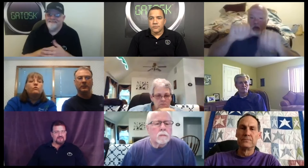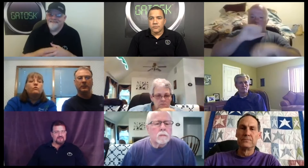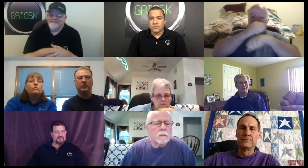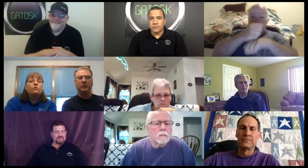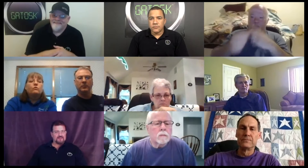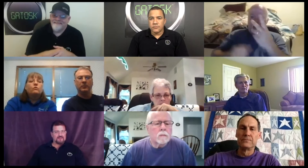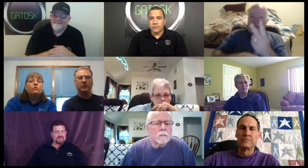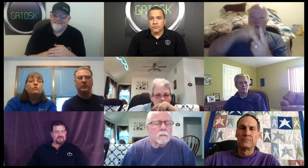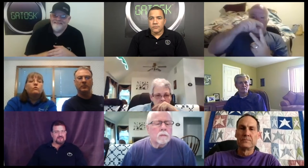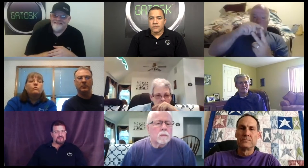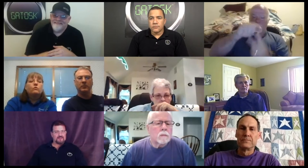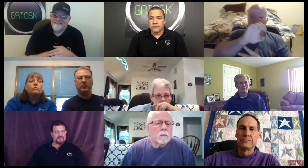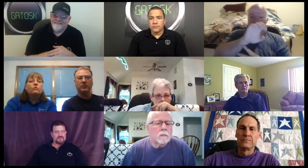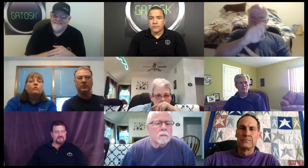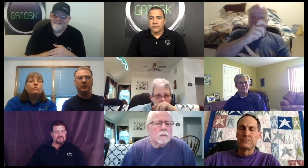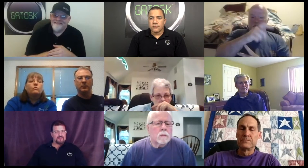all out. Maybe you could set up one